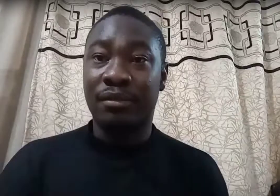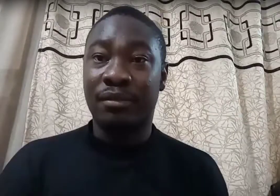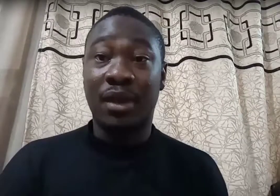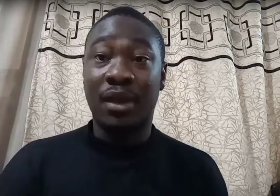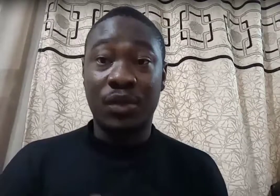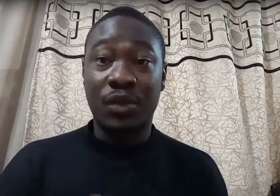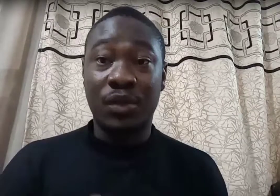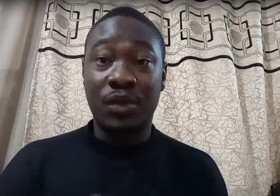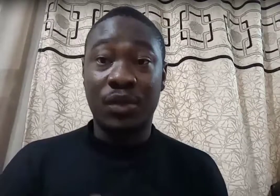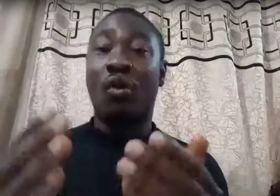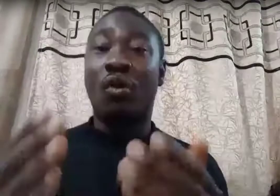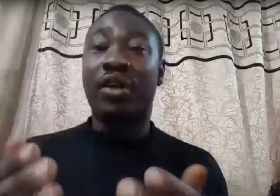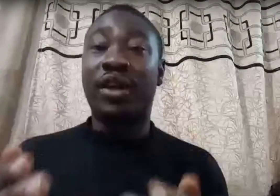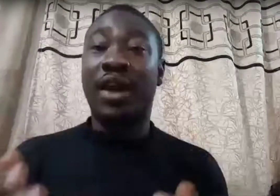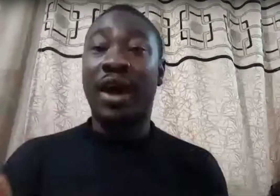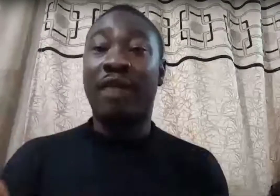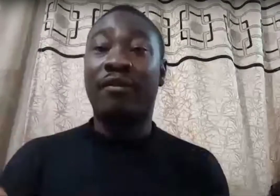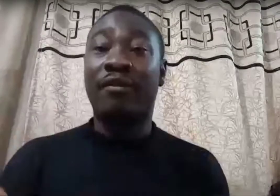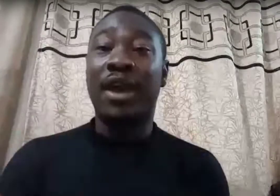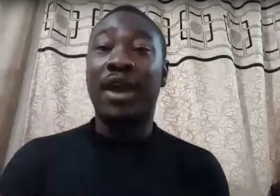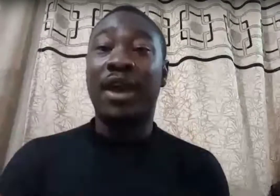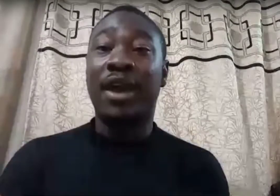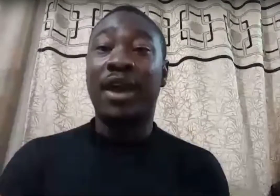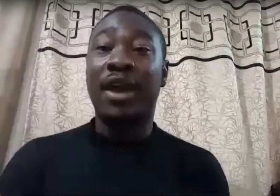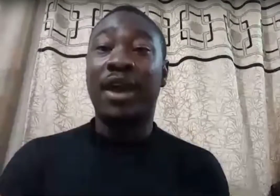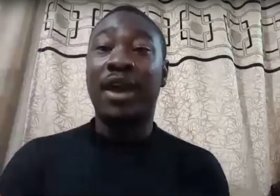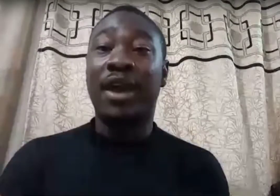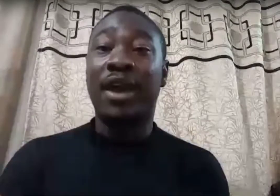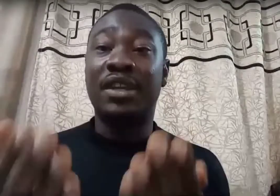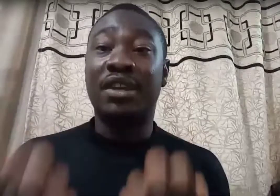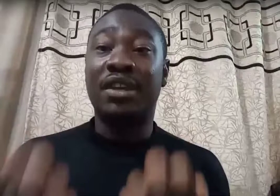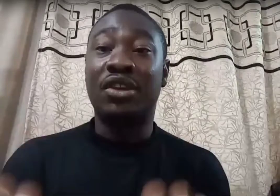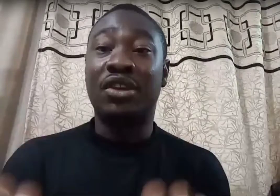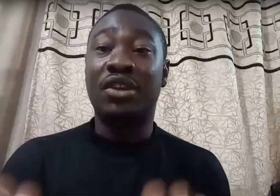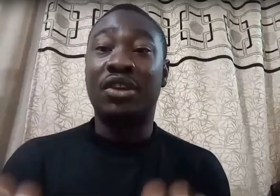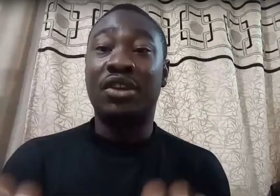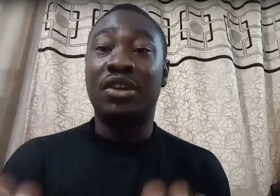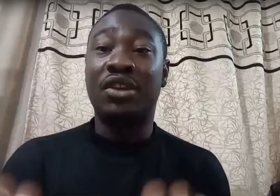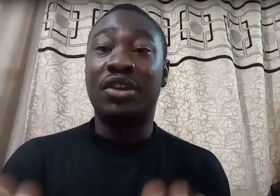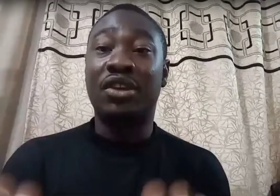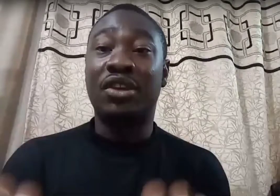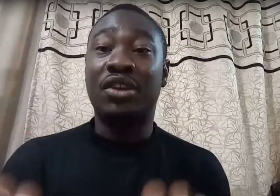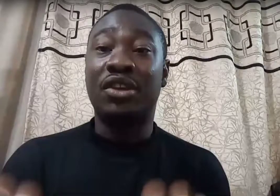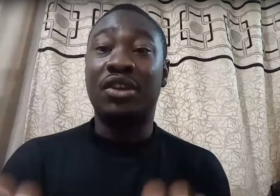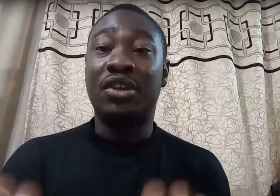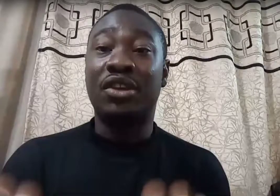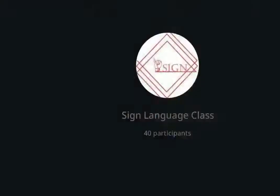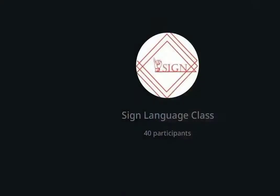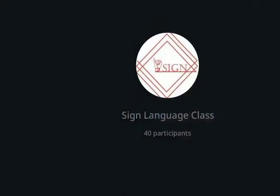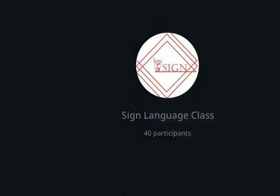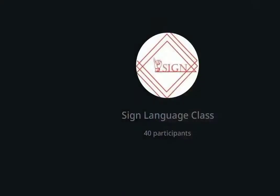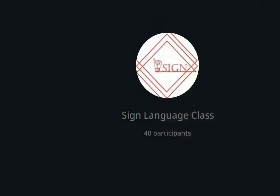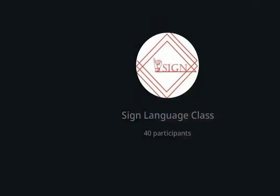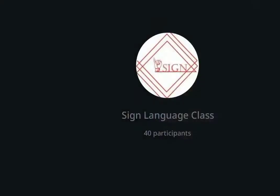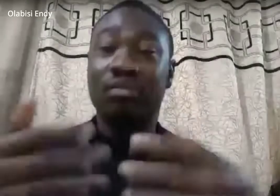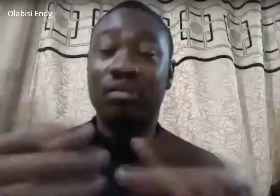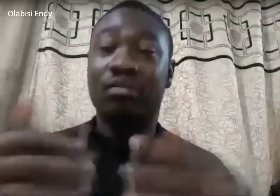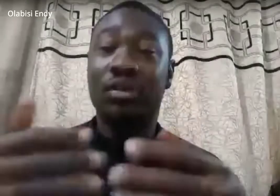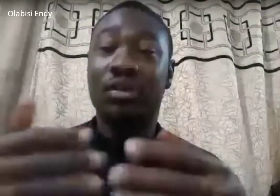have everything in your hand, both the yam and the knife. Just keep doing what you want to do.